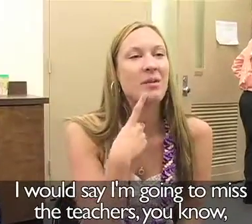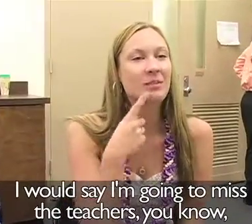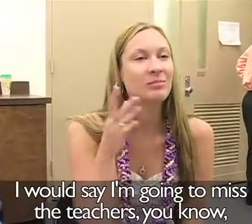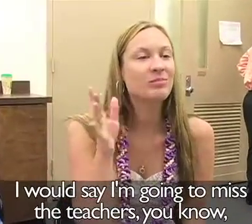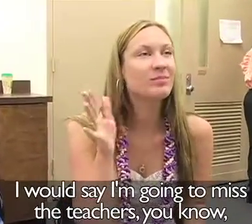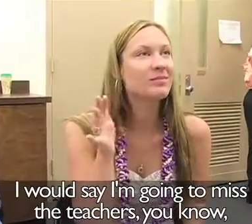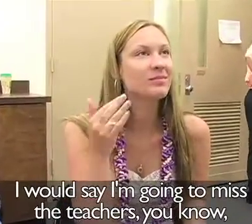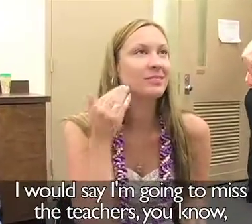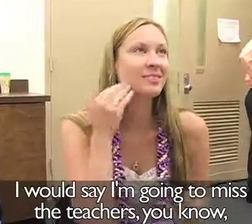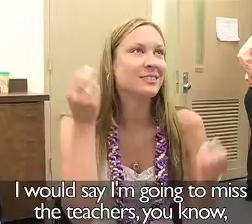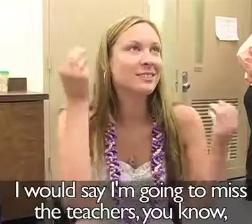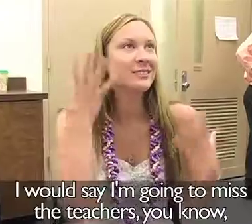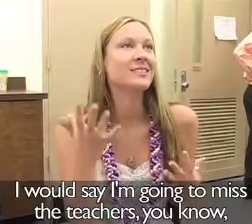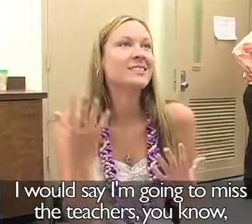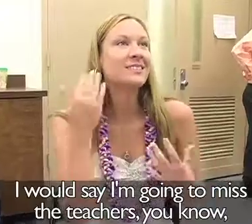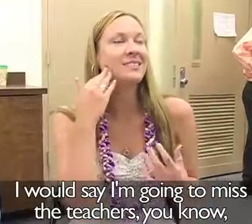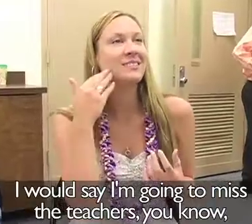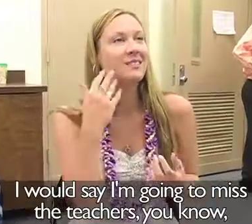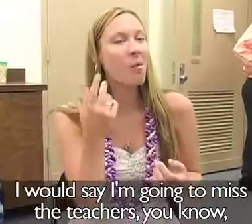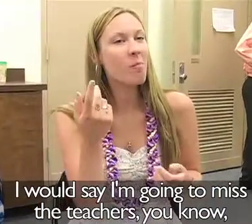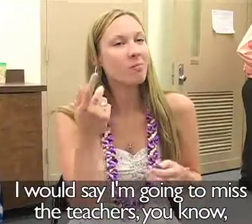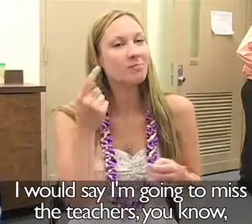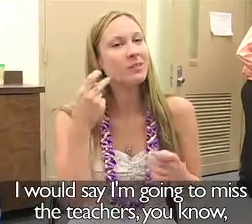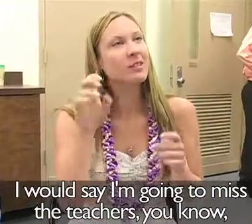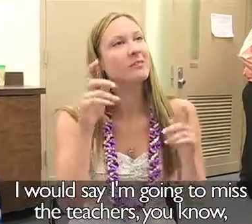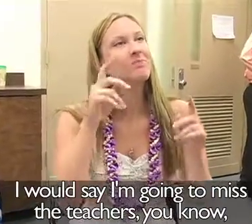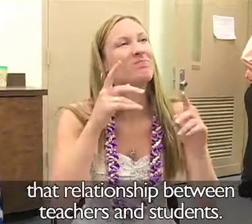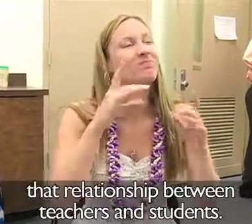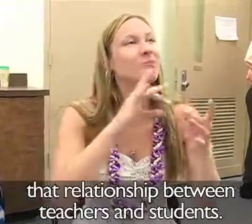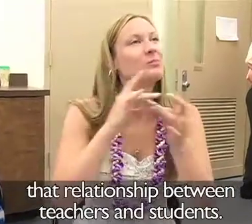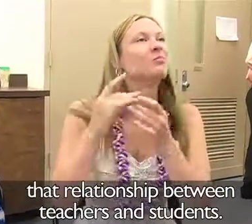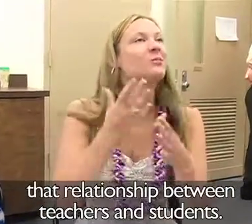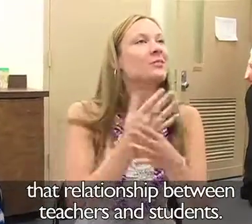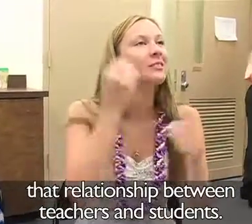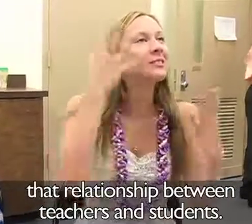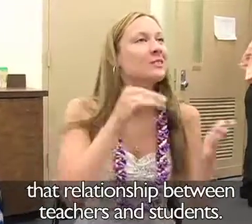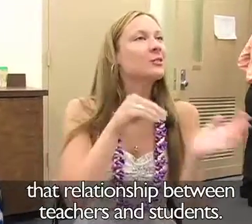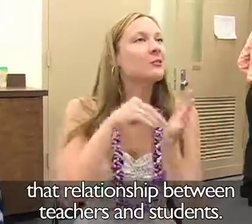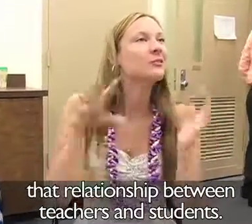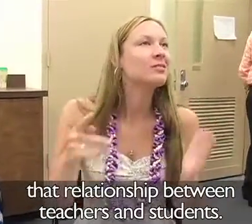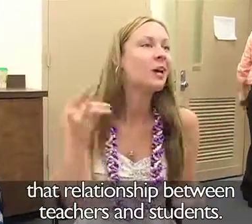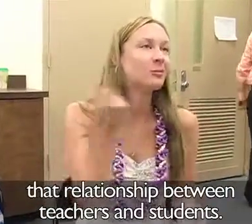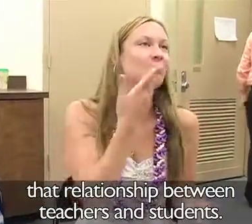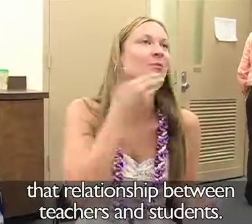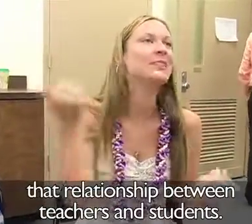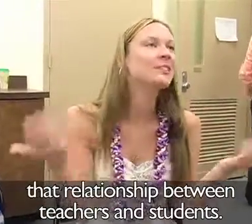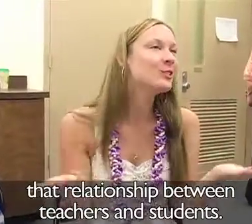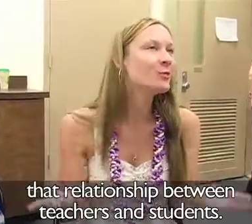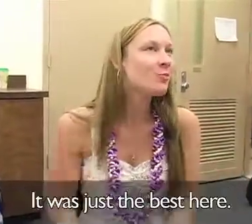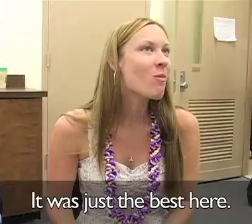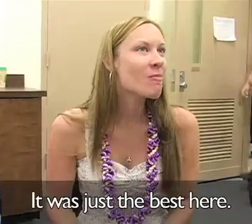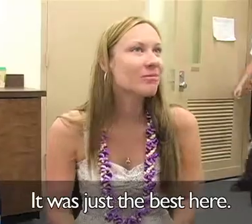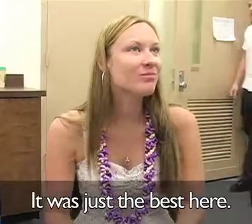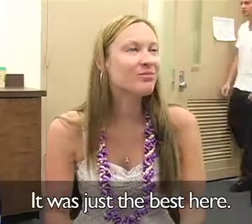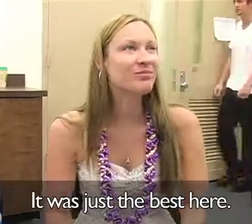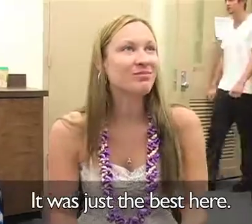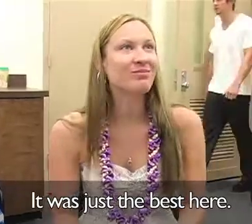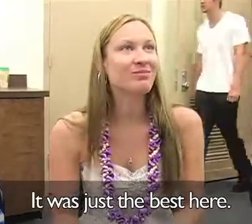I would say I'm going to miss the teachers, you know, that relationship between teachers and students. It was just the best here.